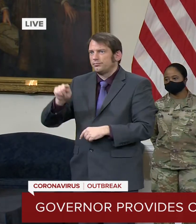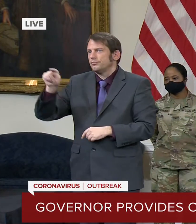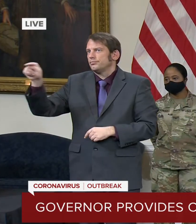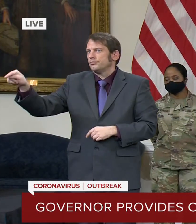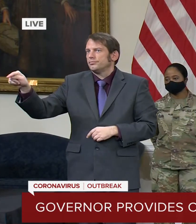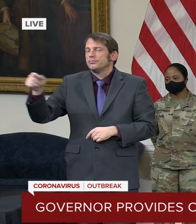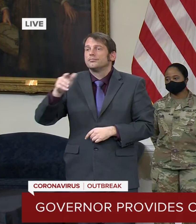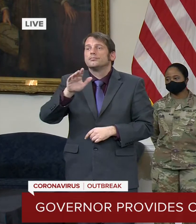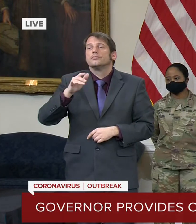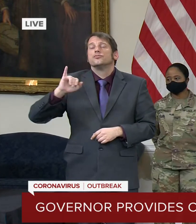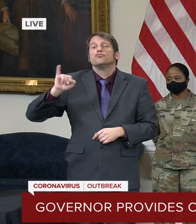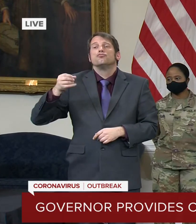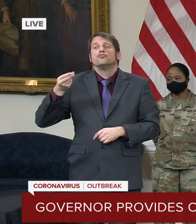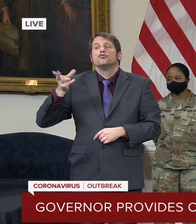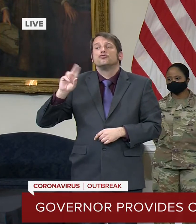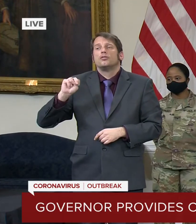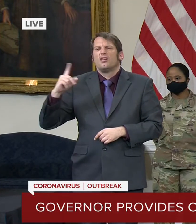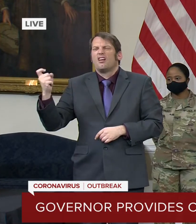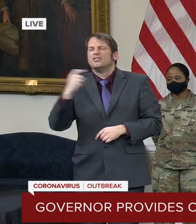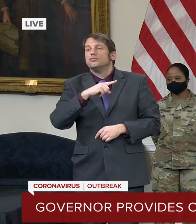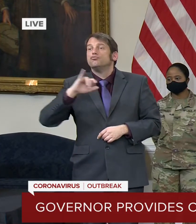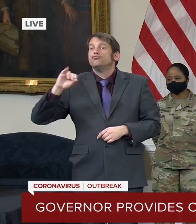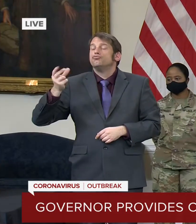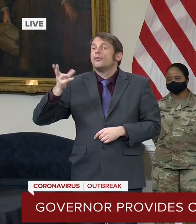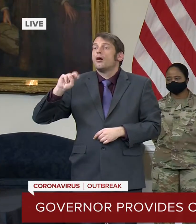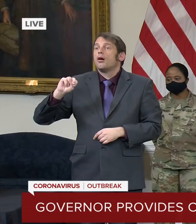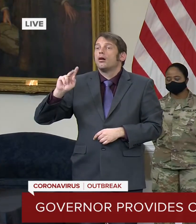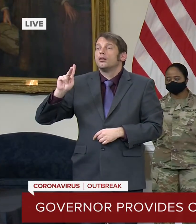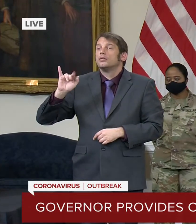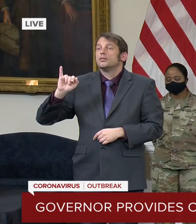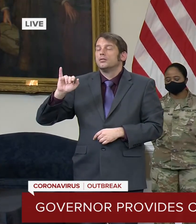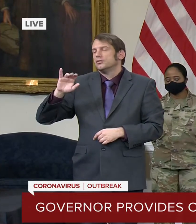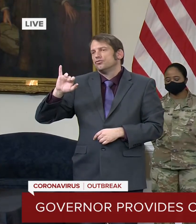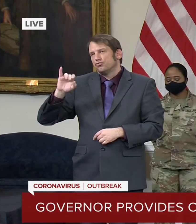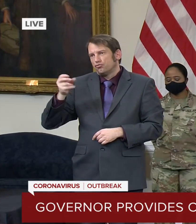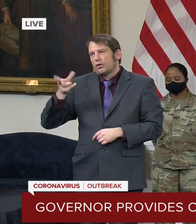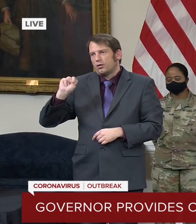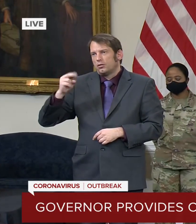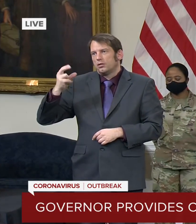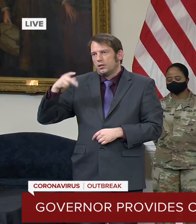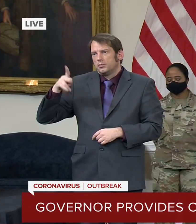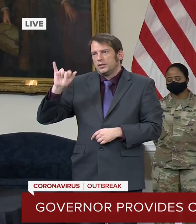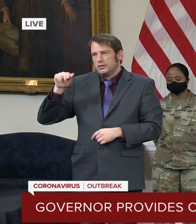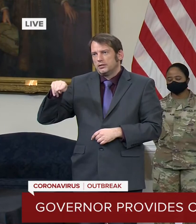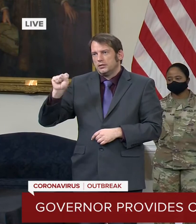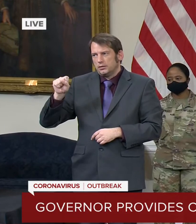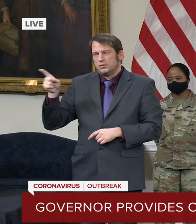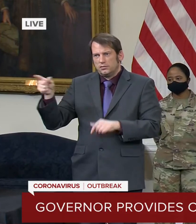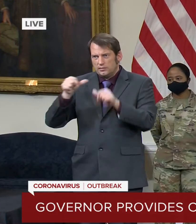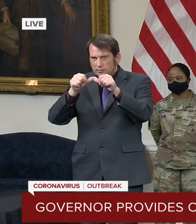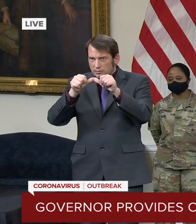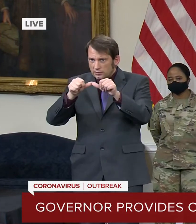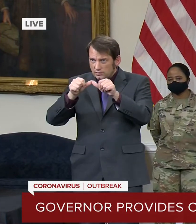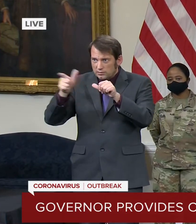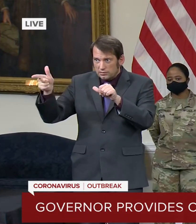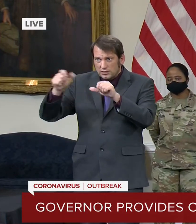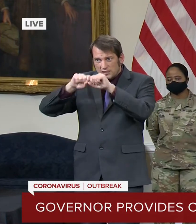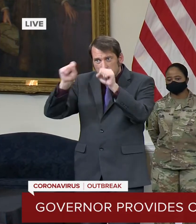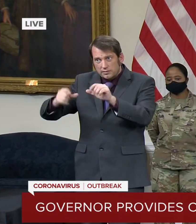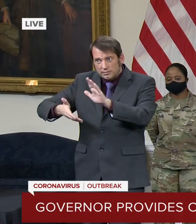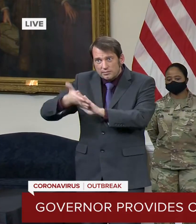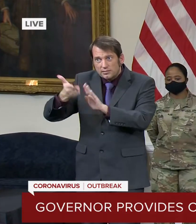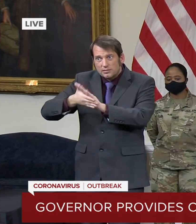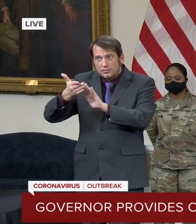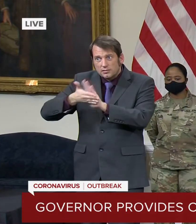said they need to vaccinate their whole system to keep it running. Does that include like a finance guy who's working from home for a year? Should he